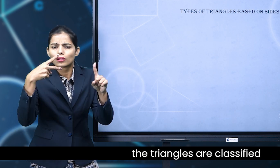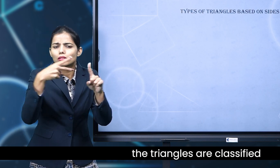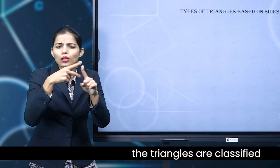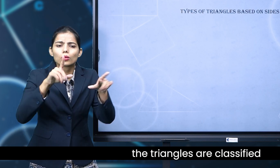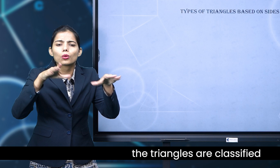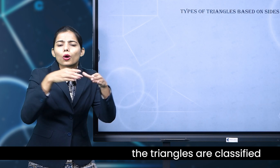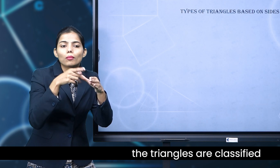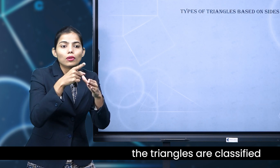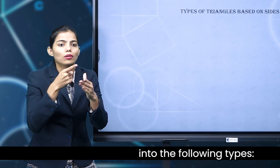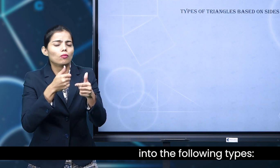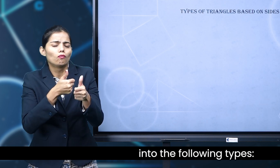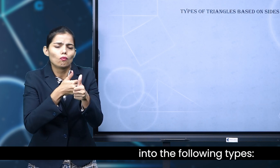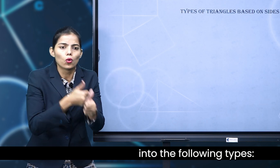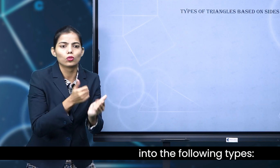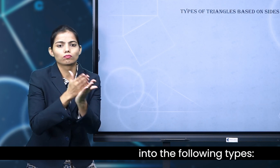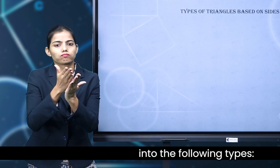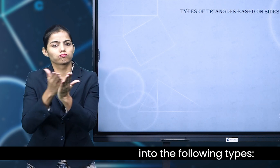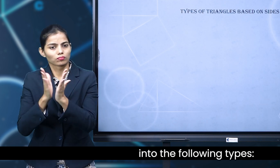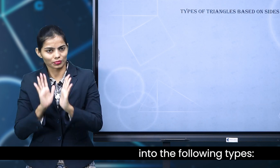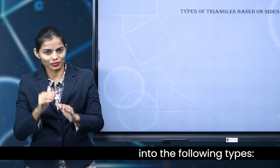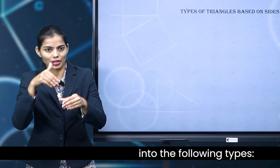are classified into the following types.